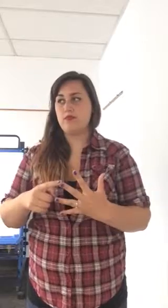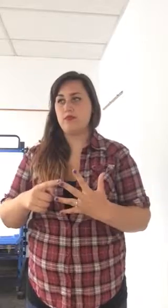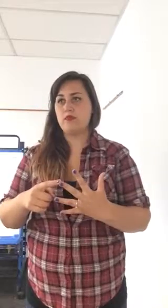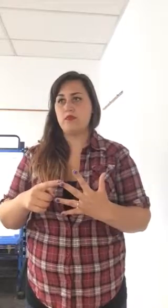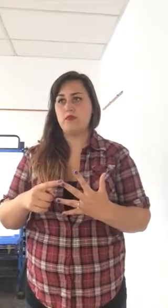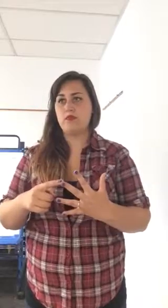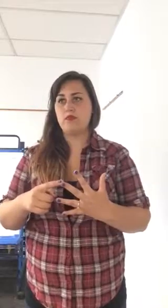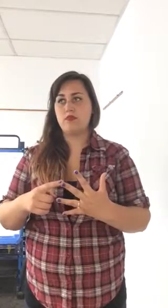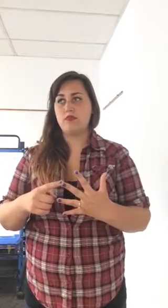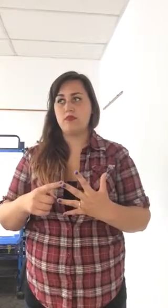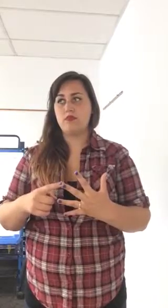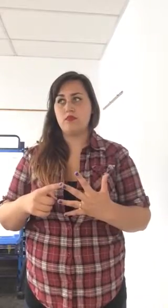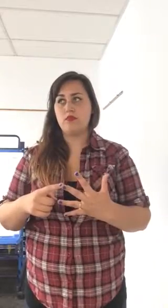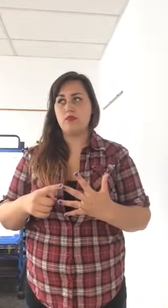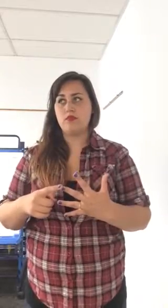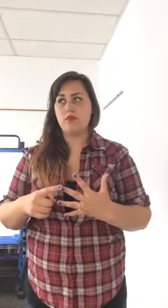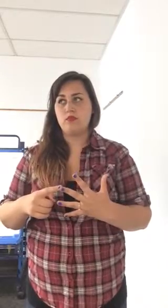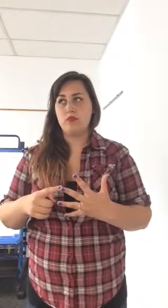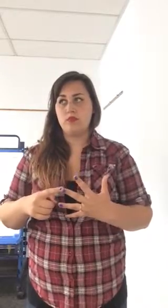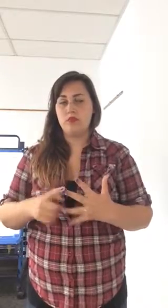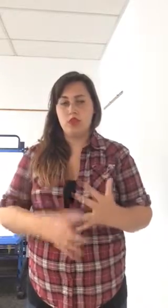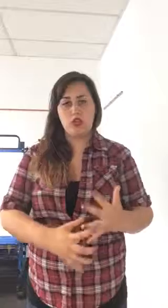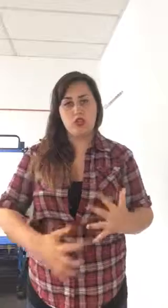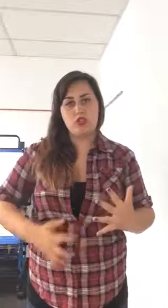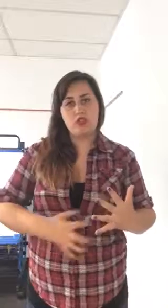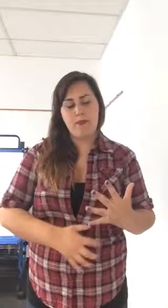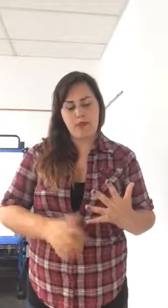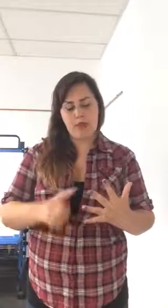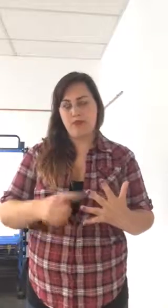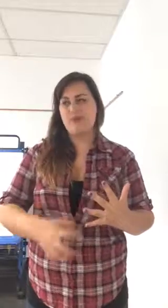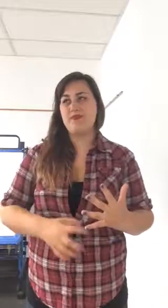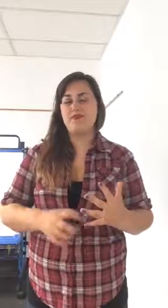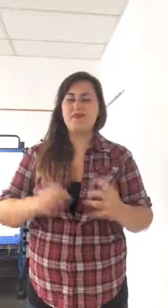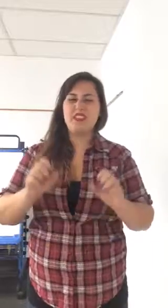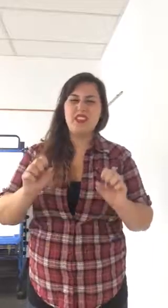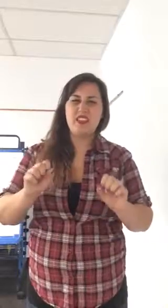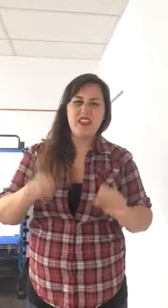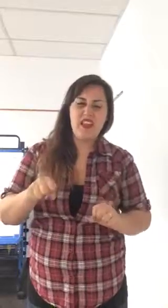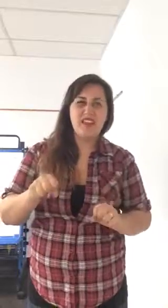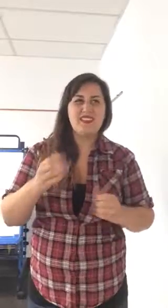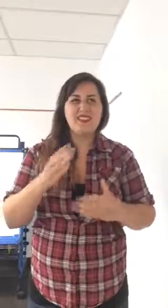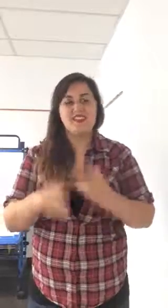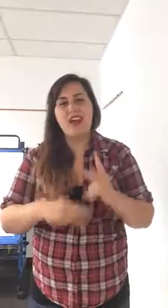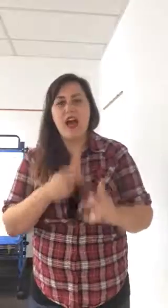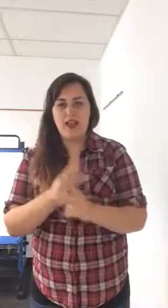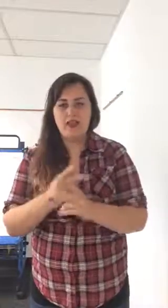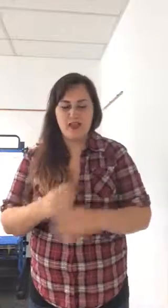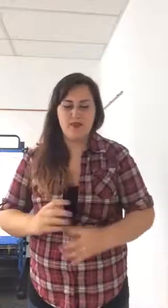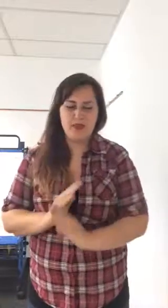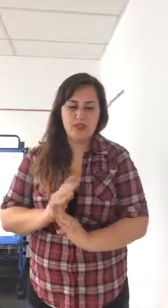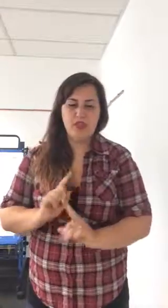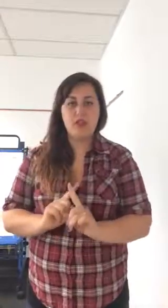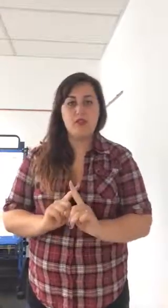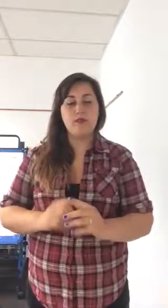Never mind. What? Okay, your stomach is down here, okay, but it is semi-protected by the rib cage. Go ahead. Okay, the brain's another